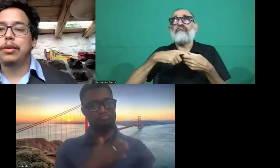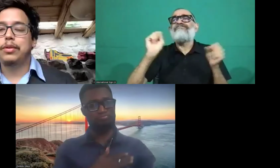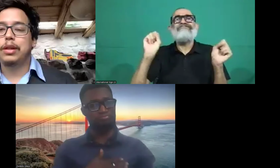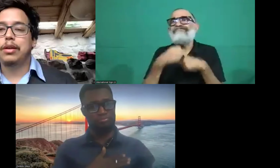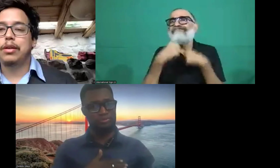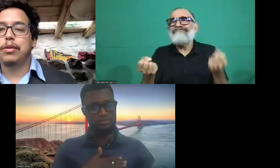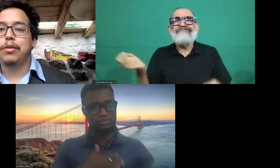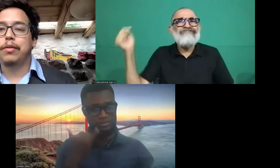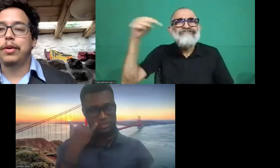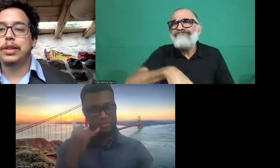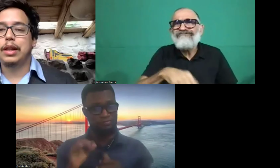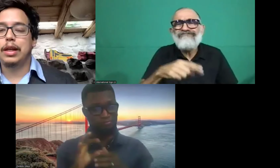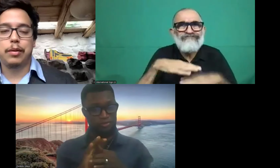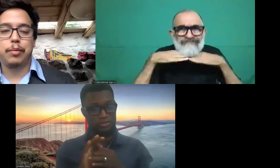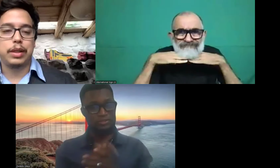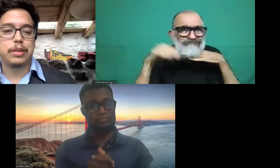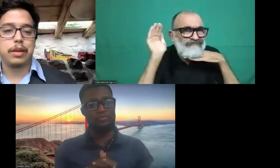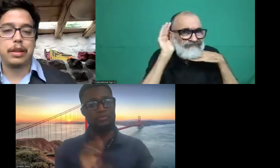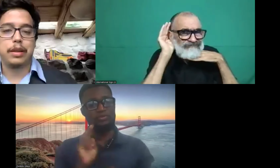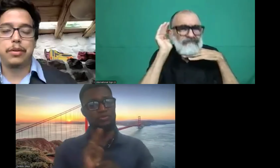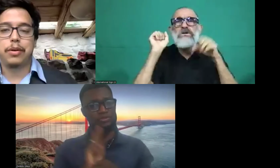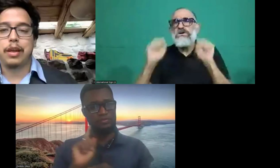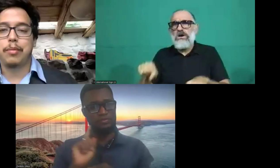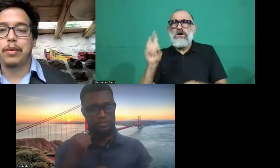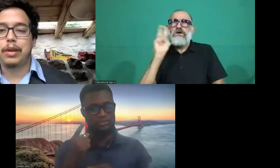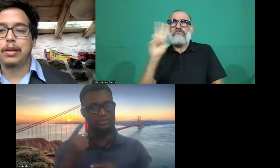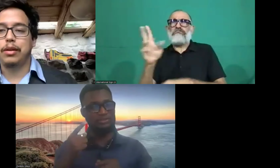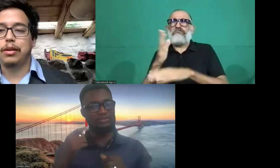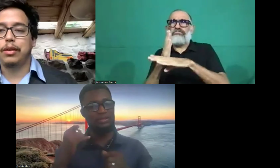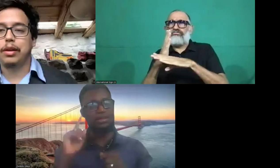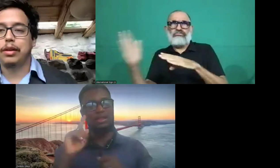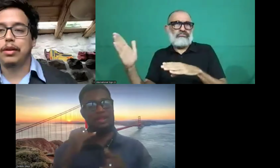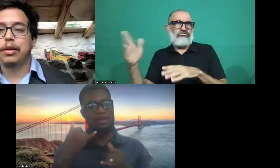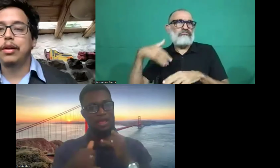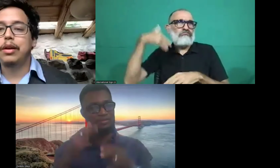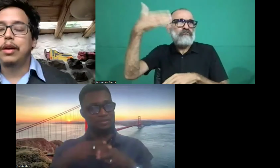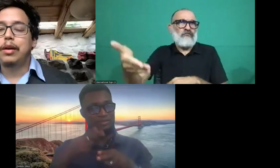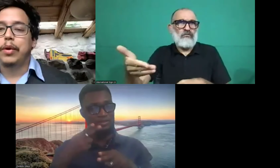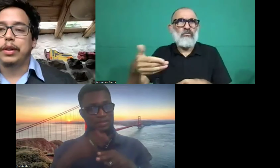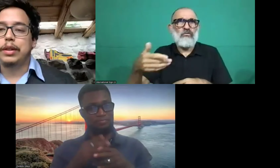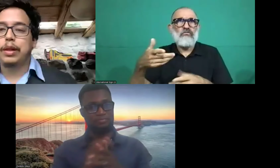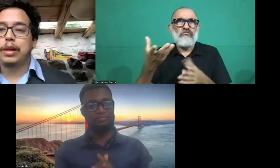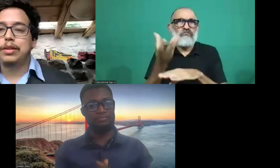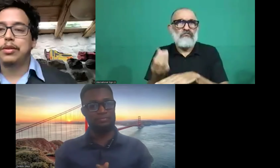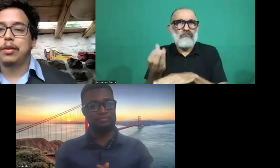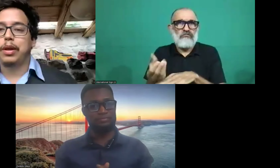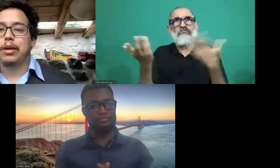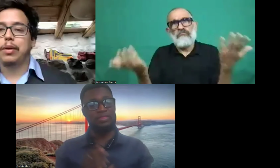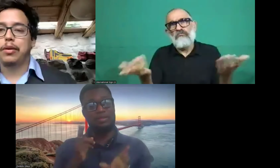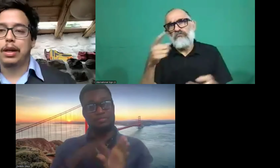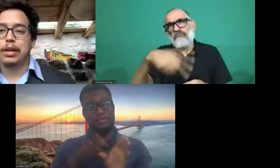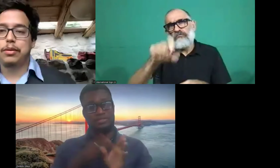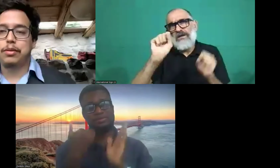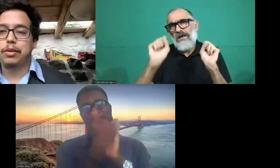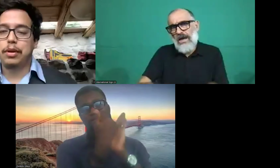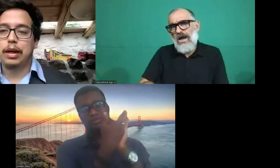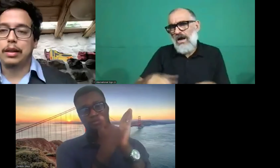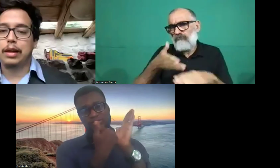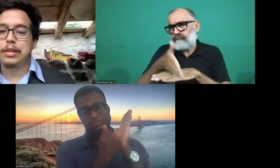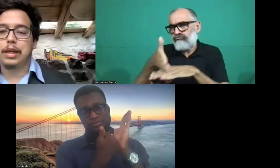in using your first and last name, please edit your name in the participant list so that we can recognize